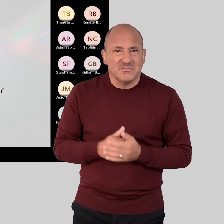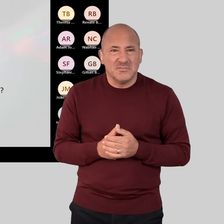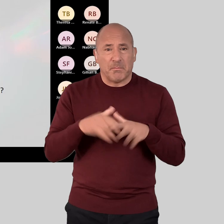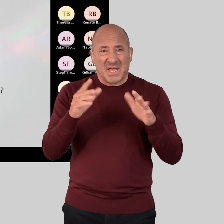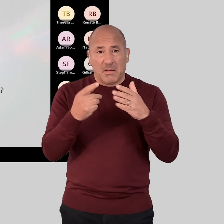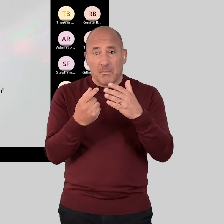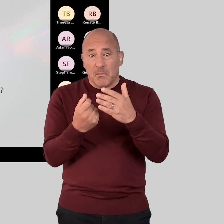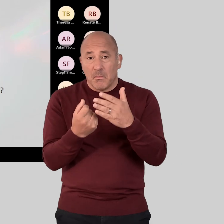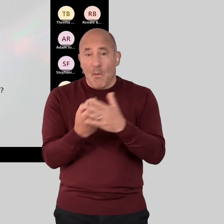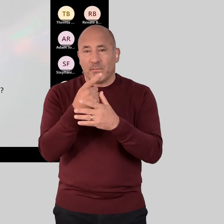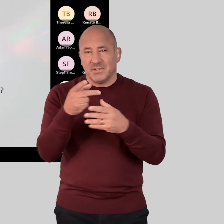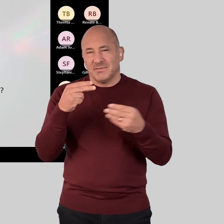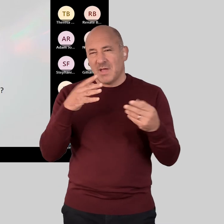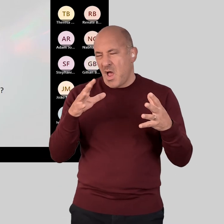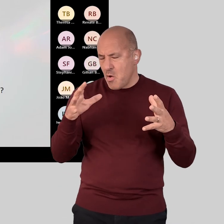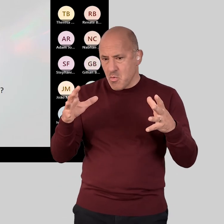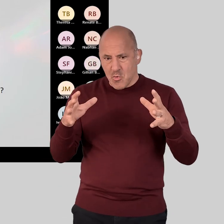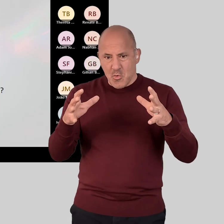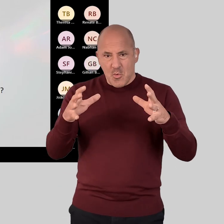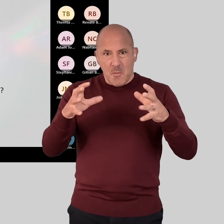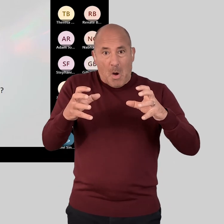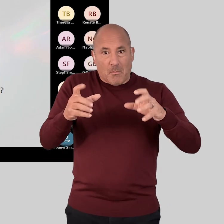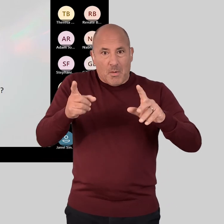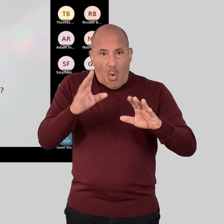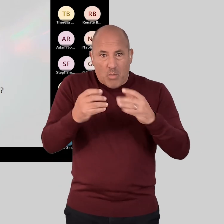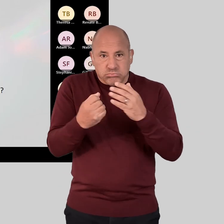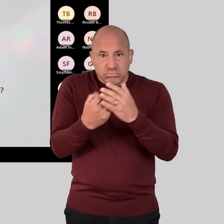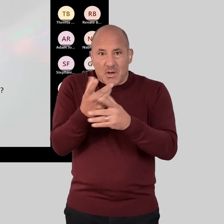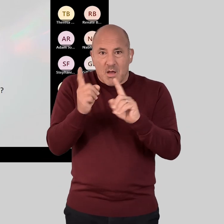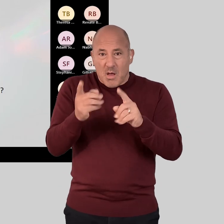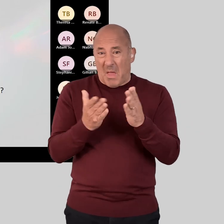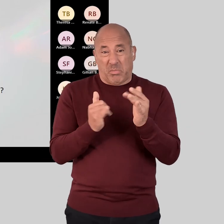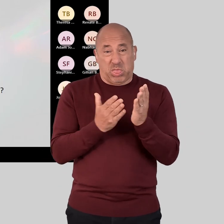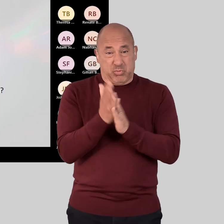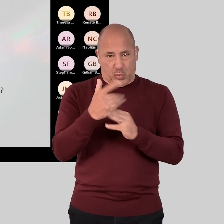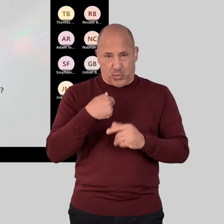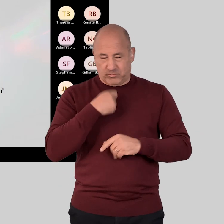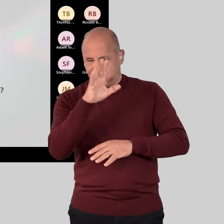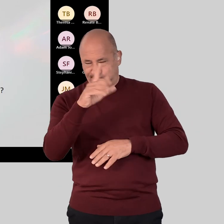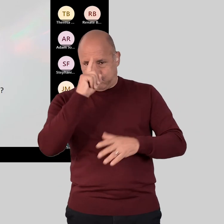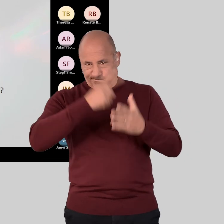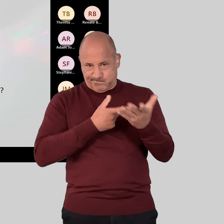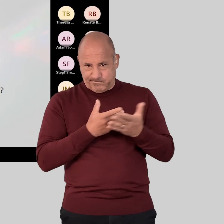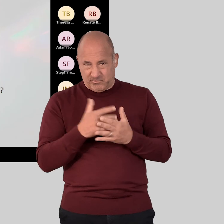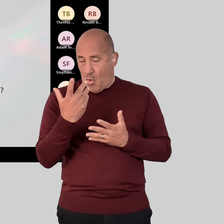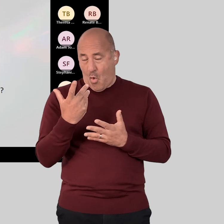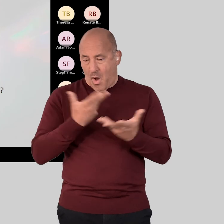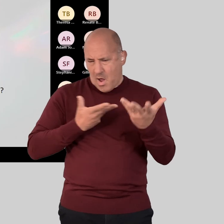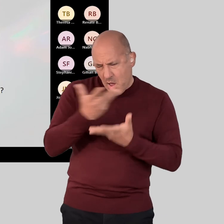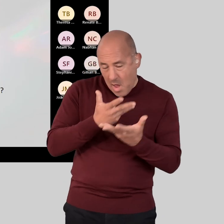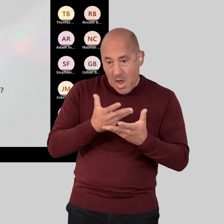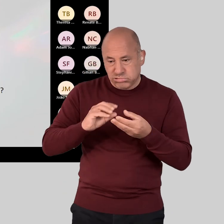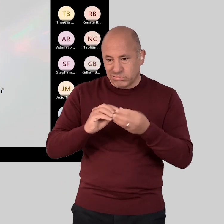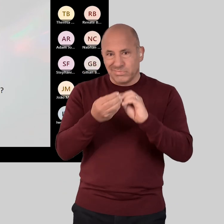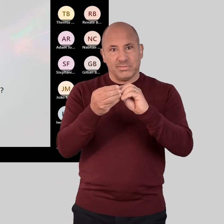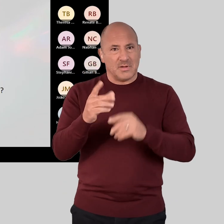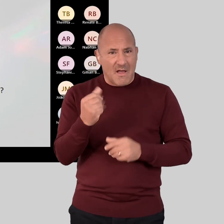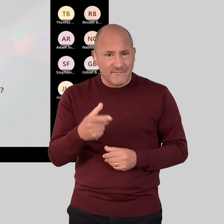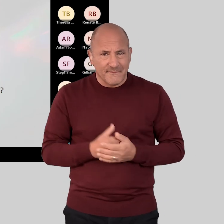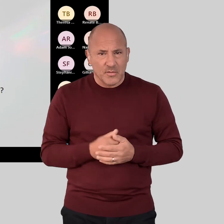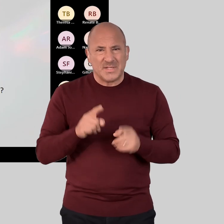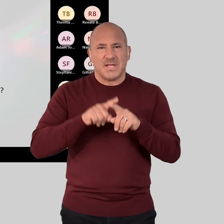or dance? Are there moments in which the dance seemed to solidify or emerge either through choreographic decisions or